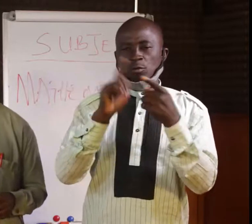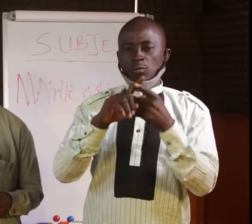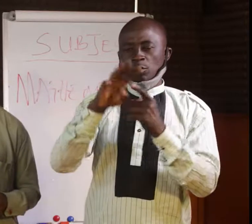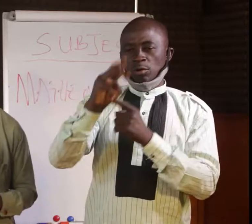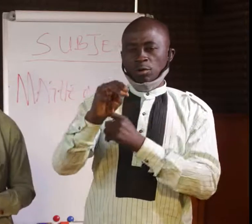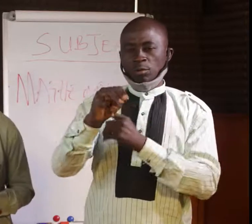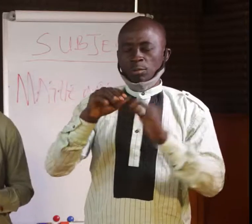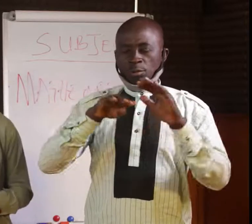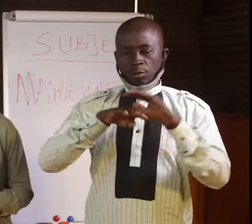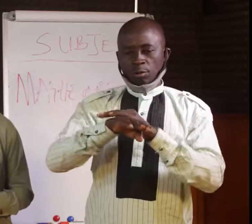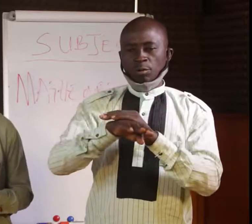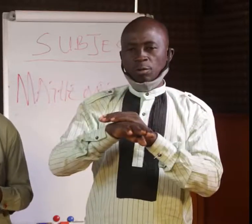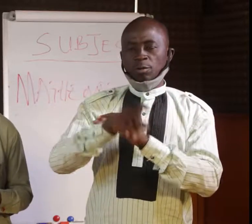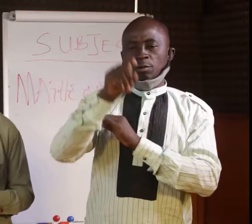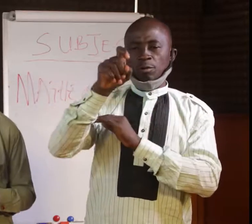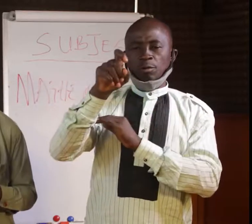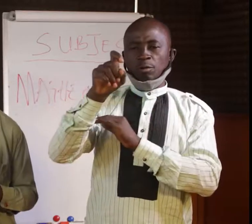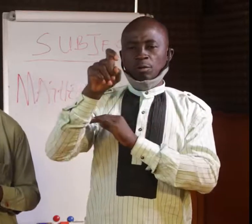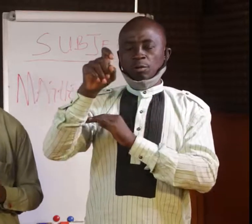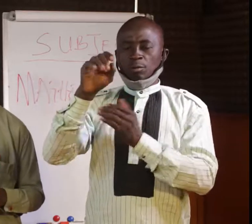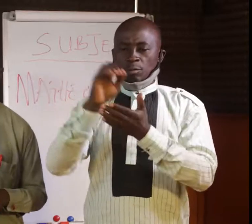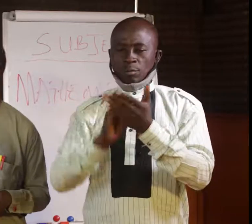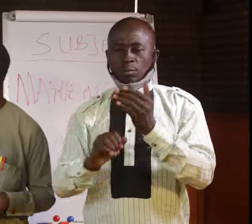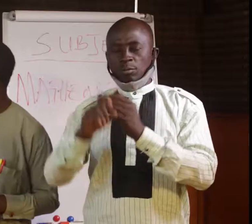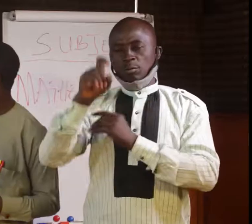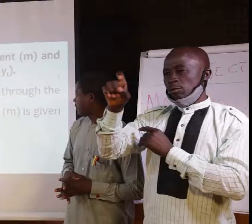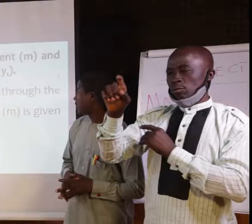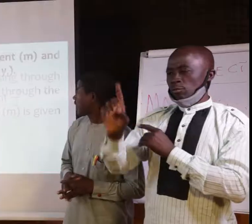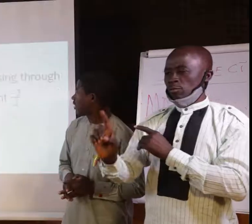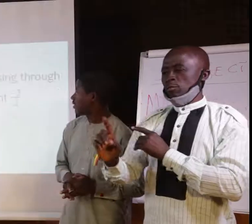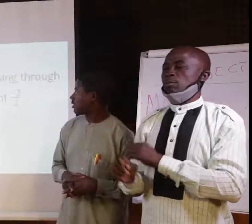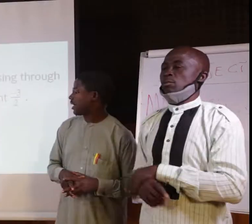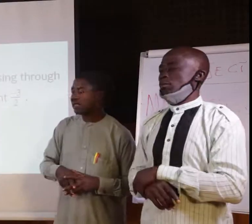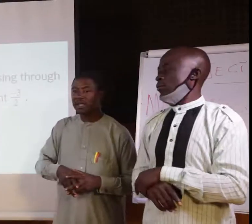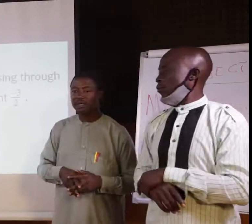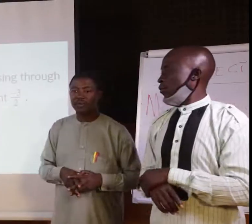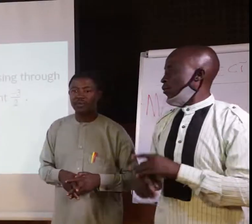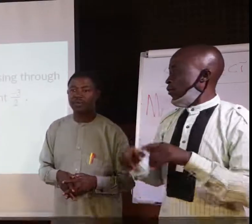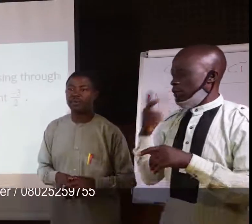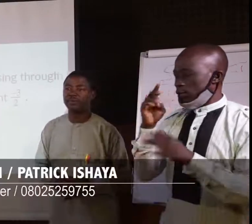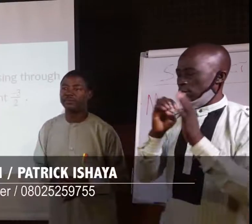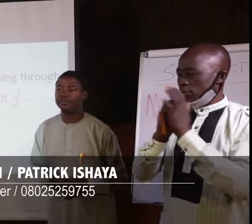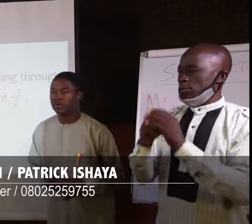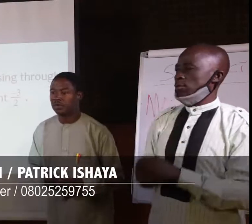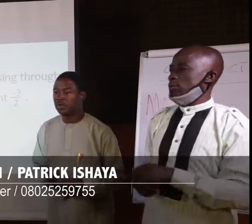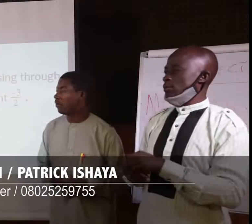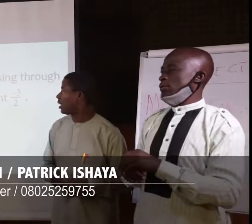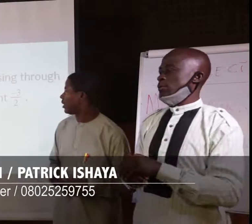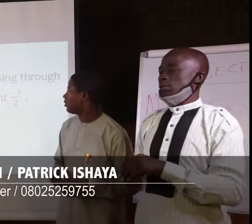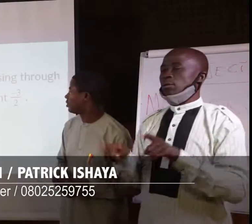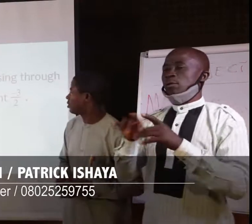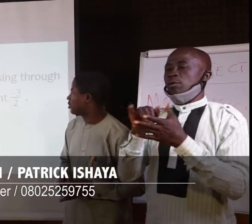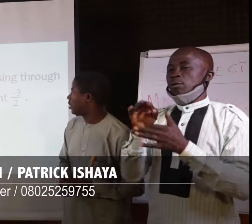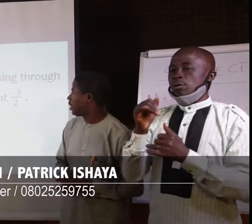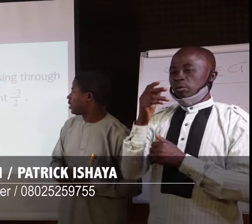m into x minus x1. Now let's cite examples so that we can